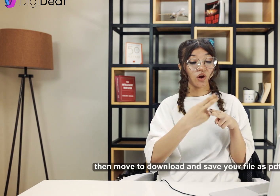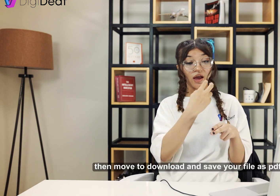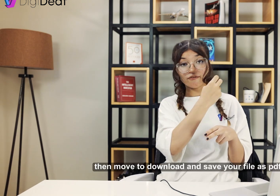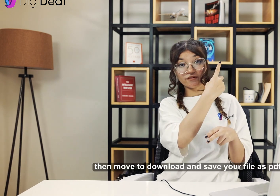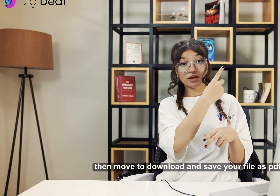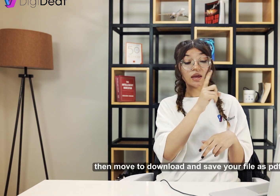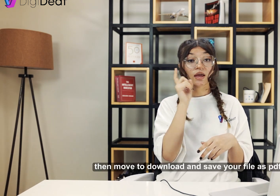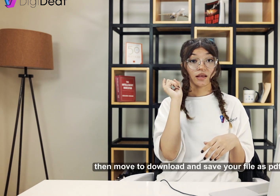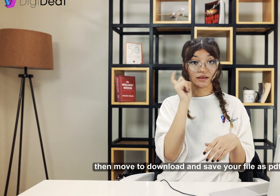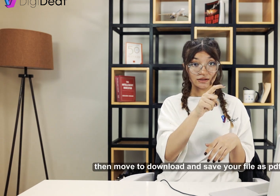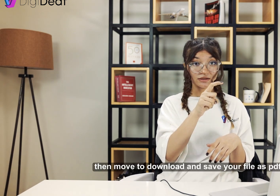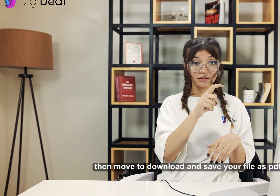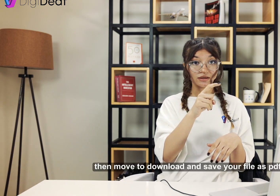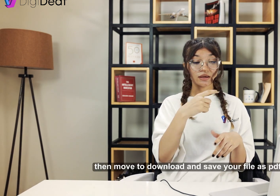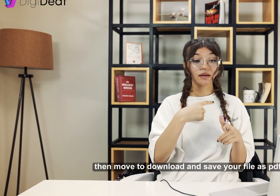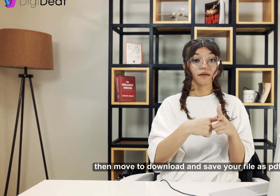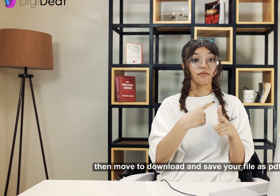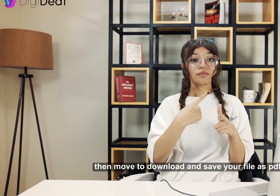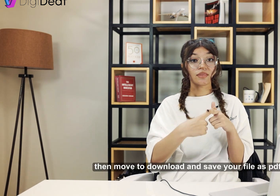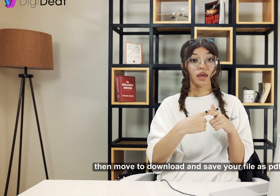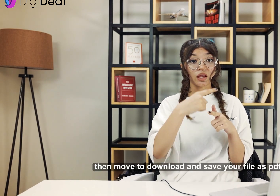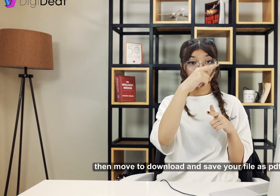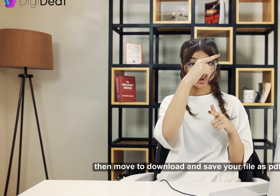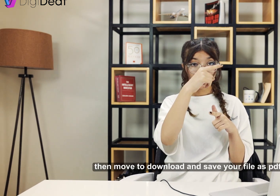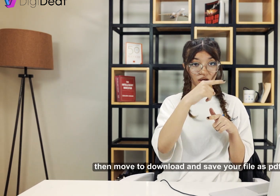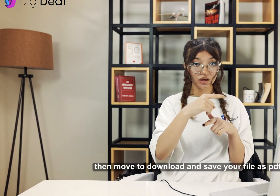Then move to Download and save your file as PDF.